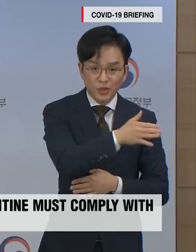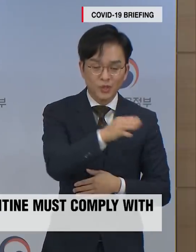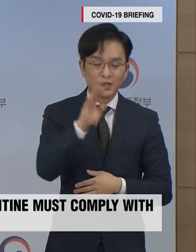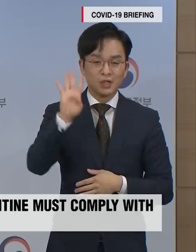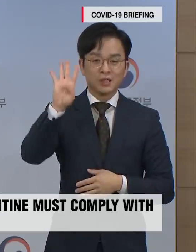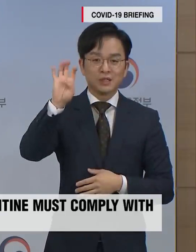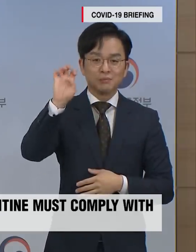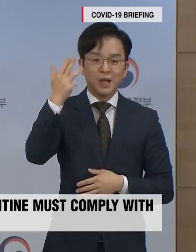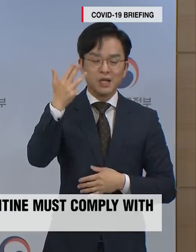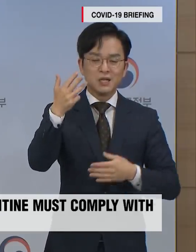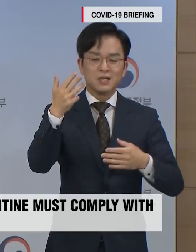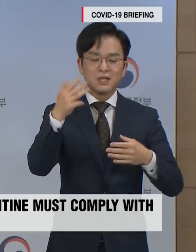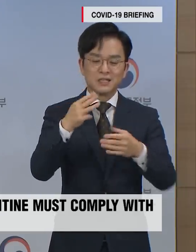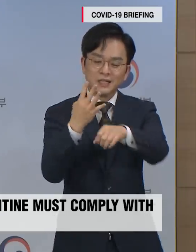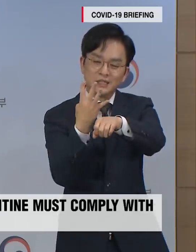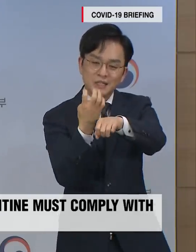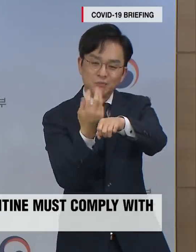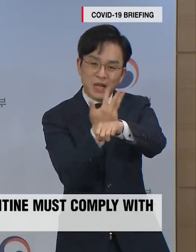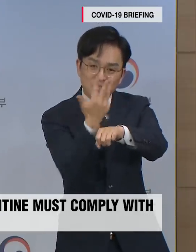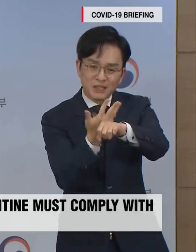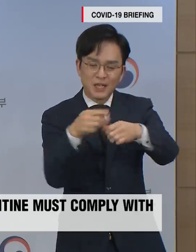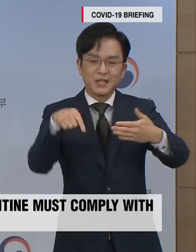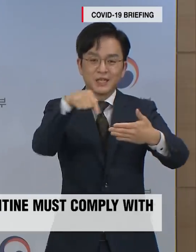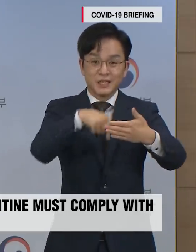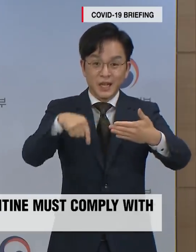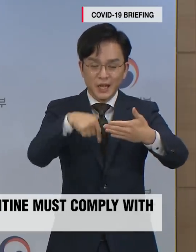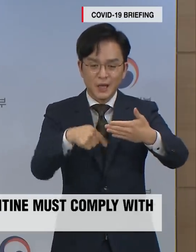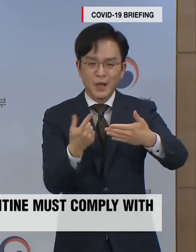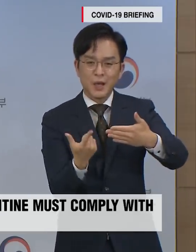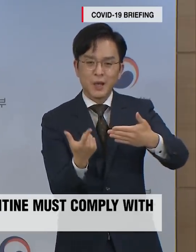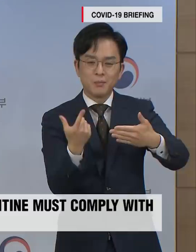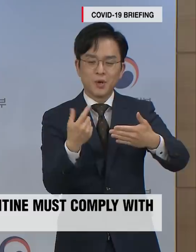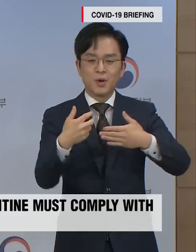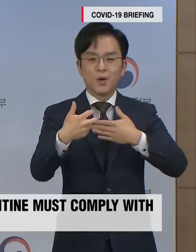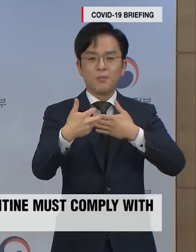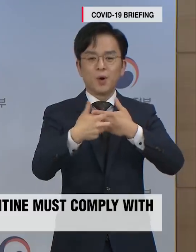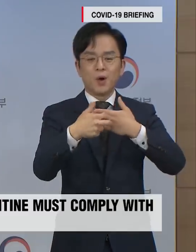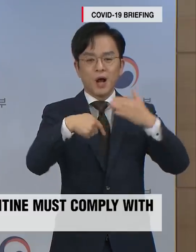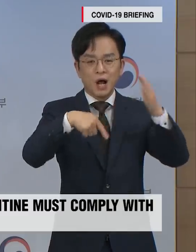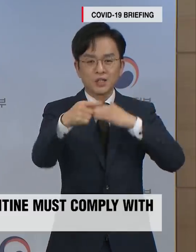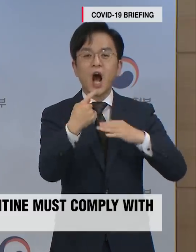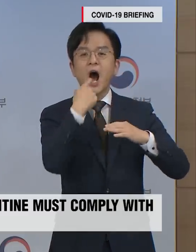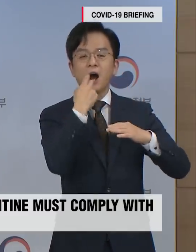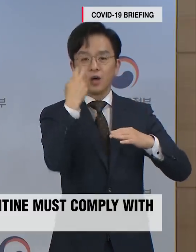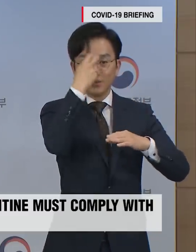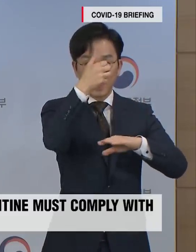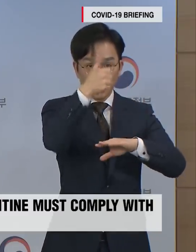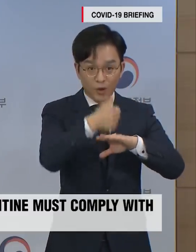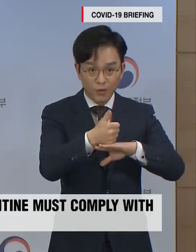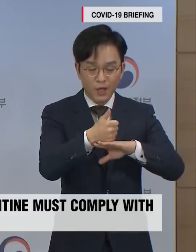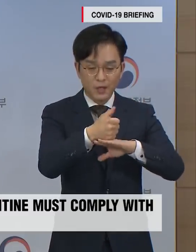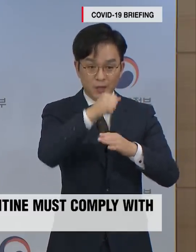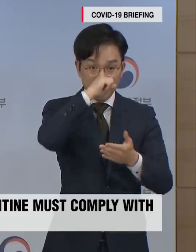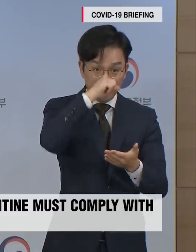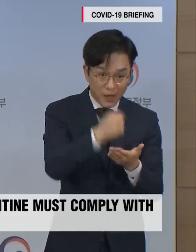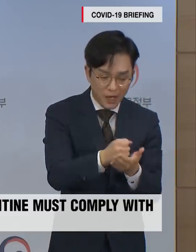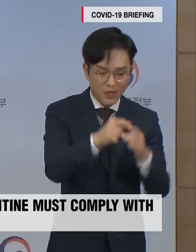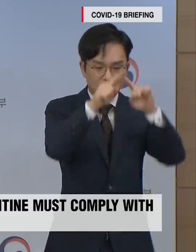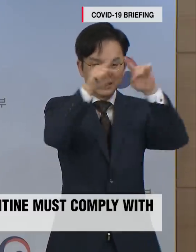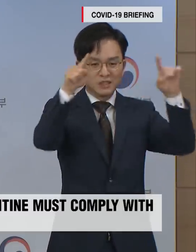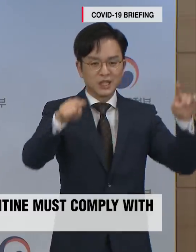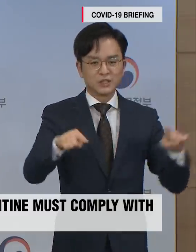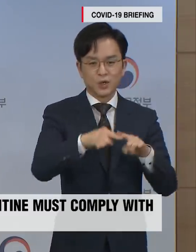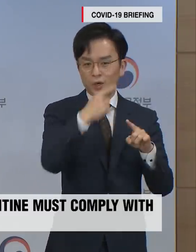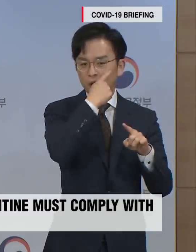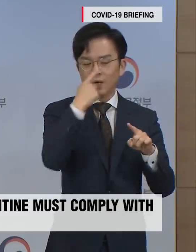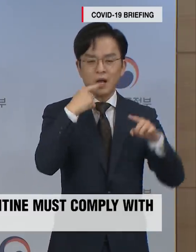they register for the visa, then they will have to be tested in medical facilities within 48 hours, and they will have to